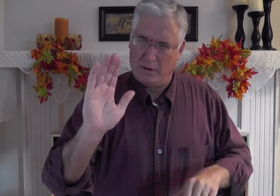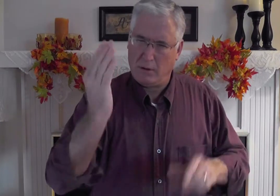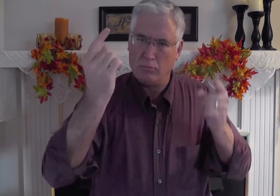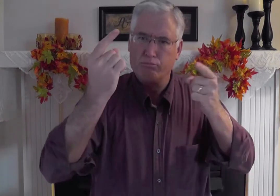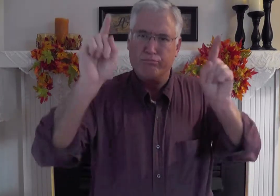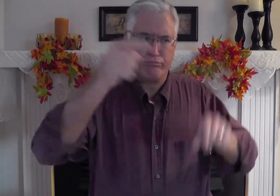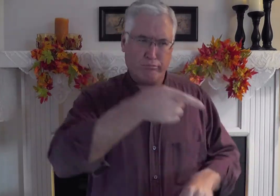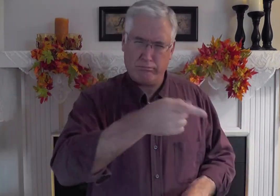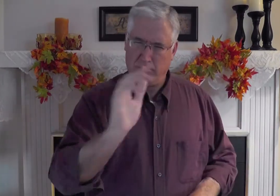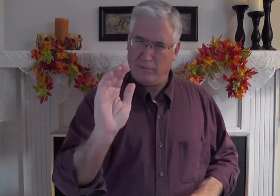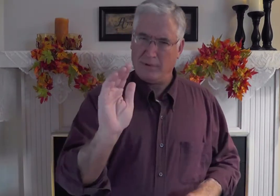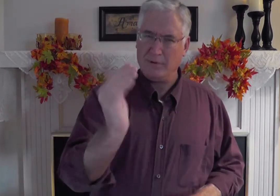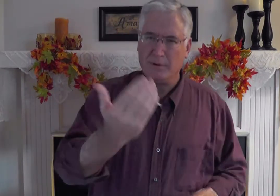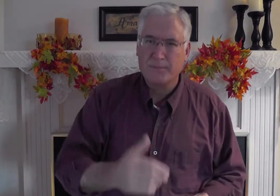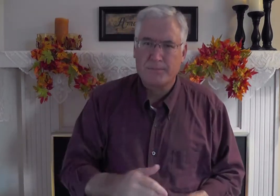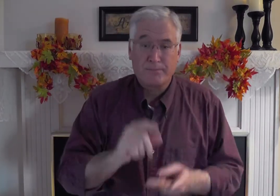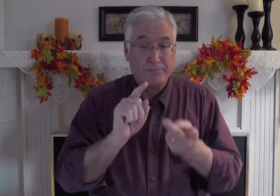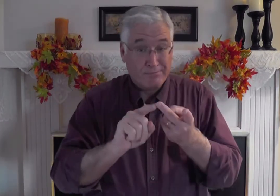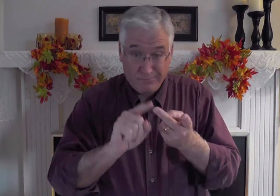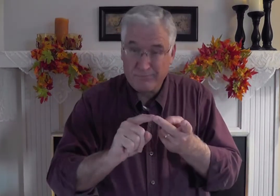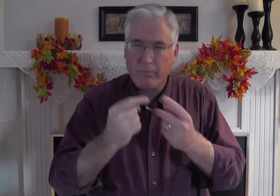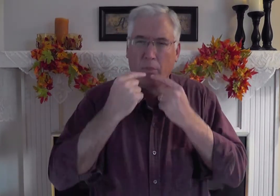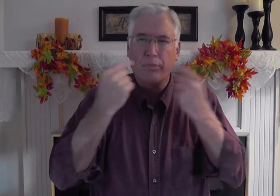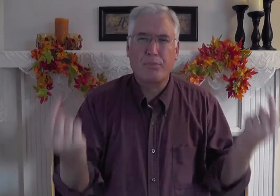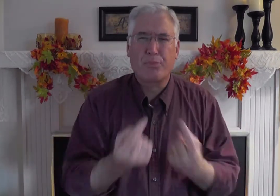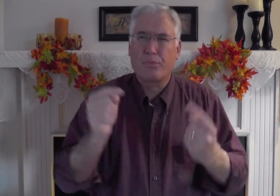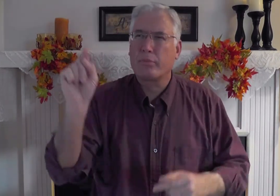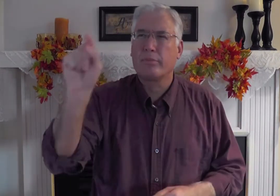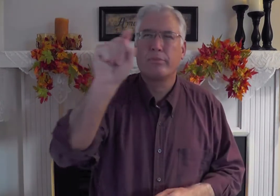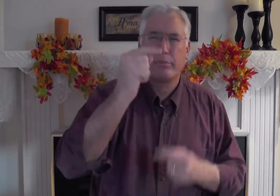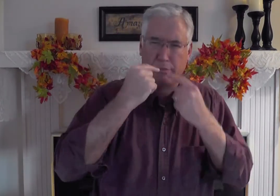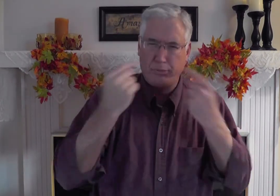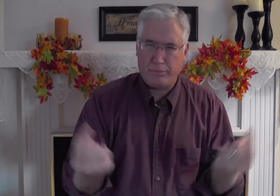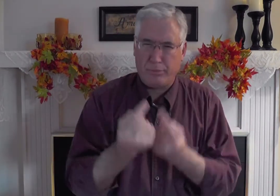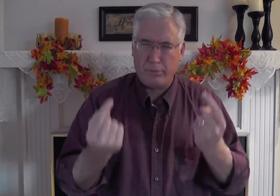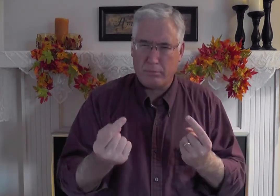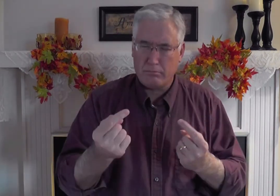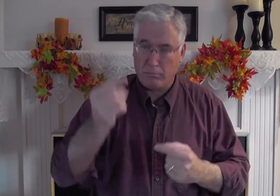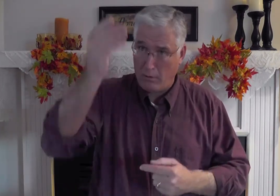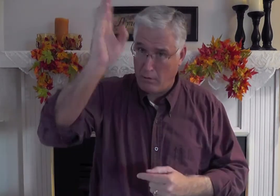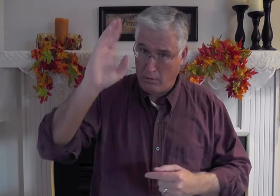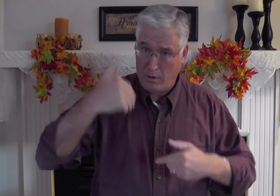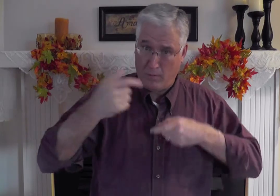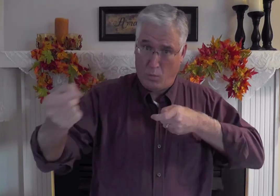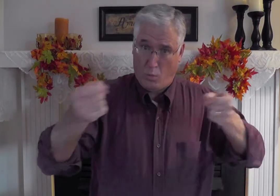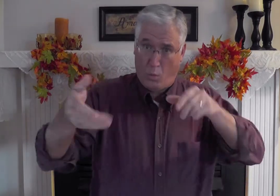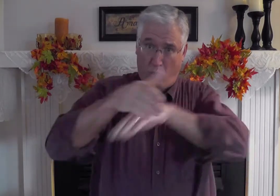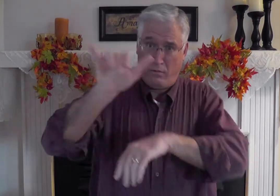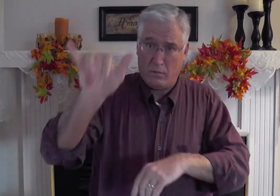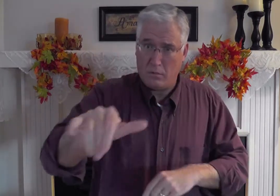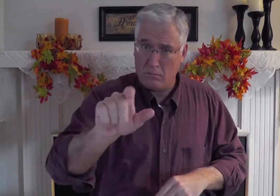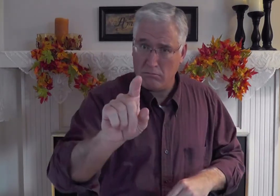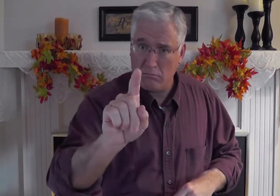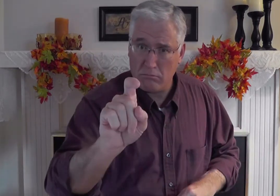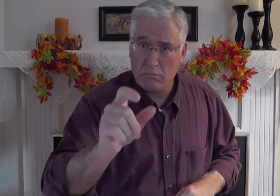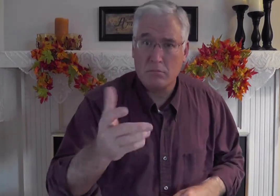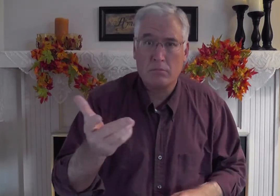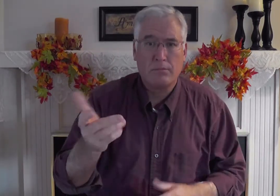what I thought. Satan, it seemed, that he was, there's so much sinning going around. He had to have some control over that. Could